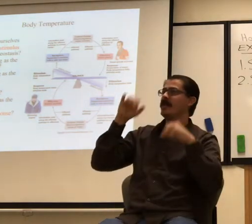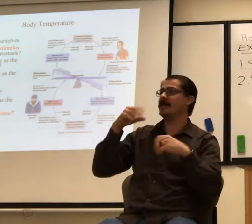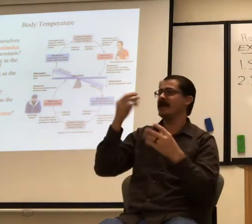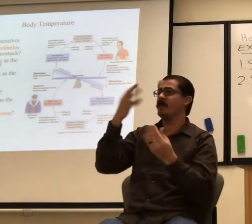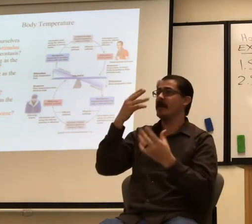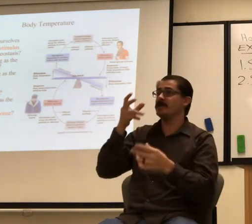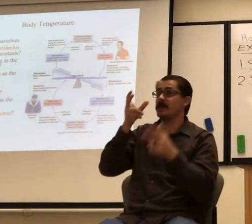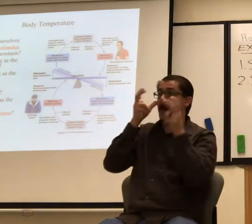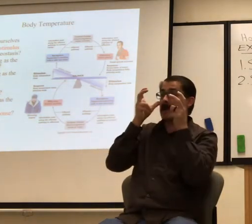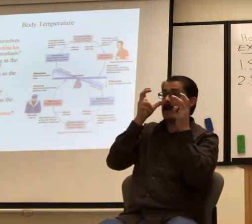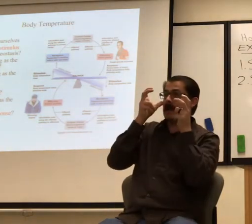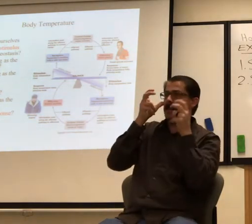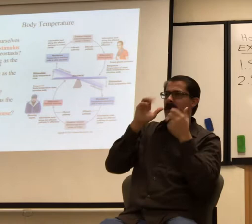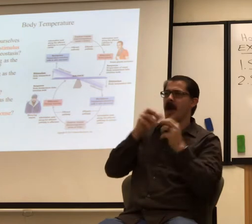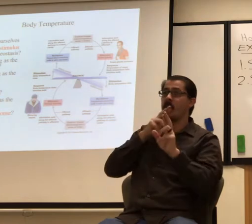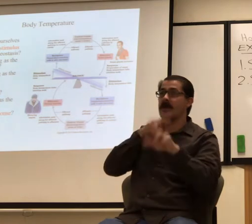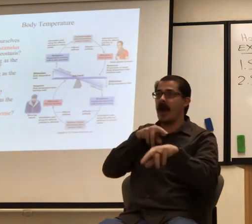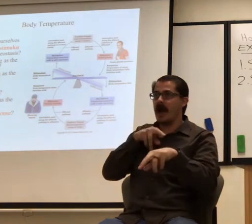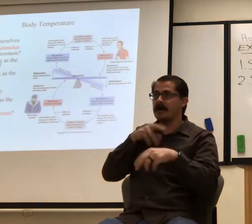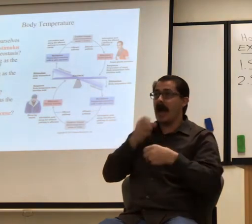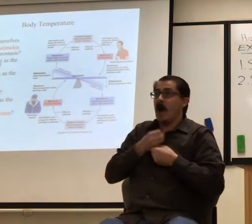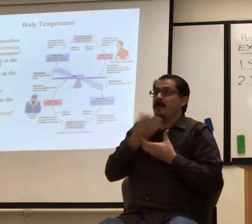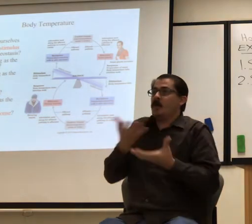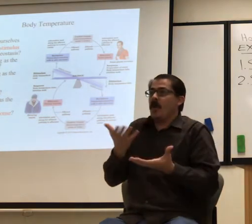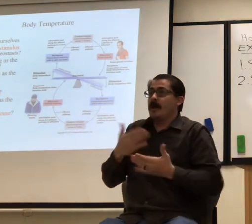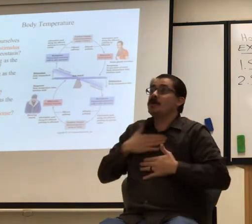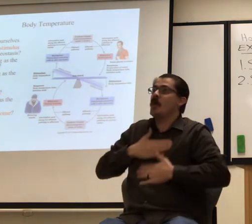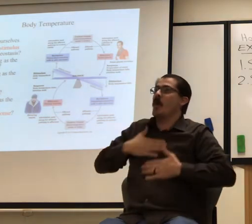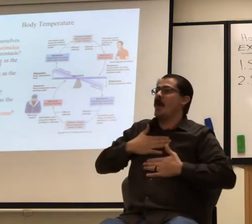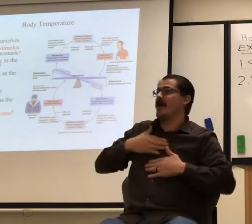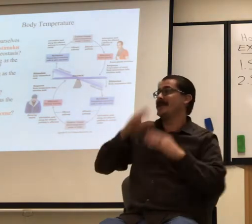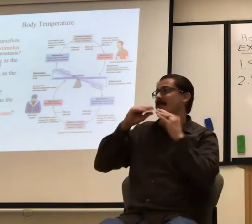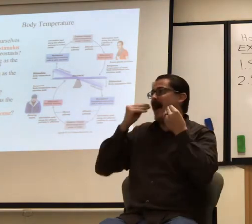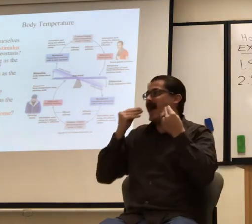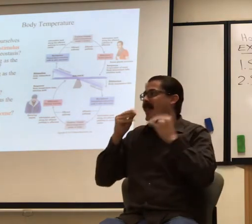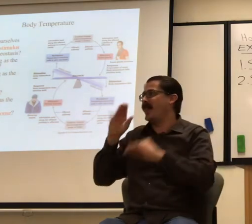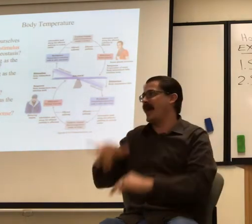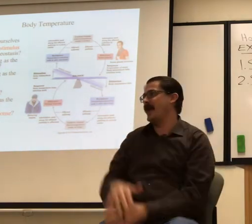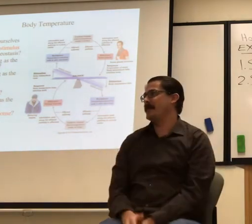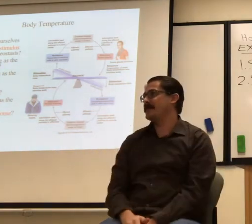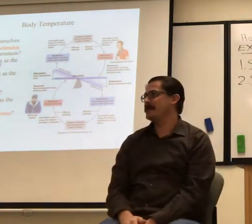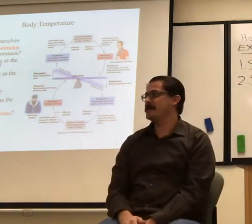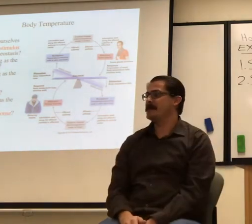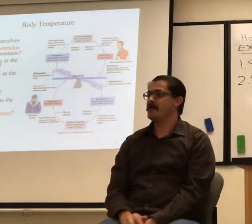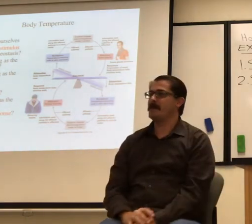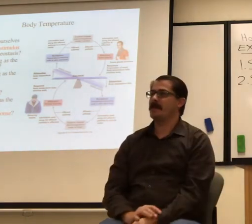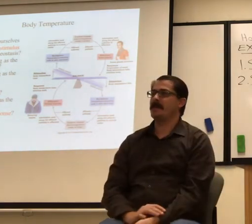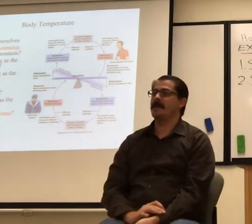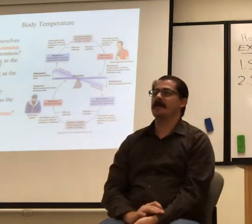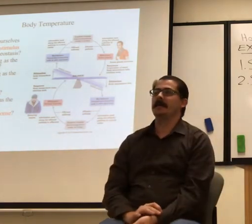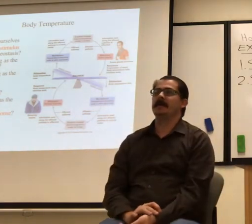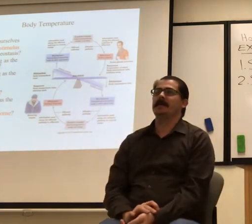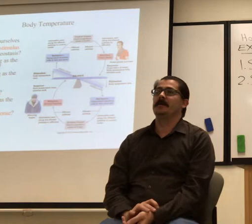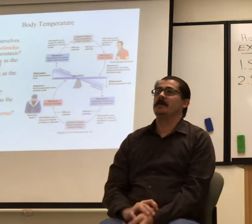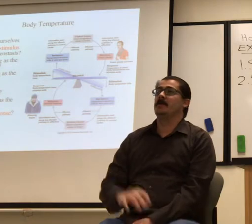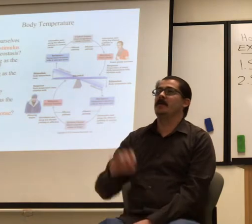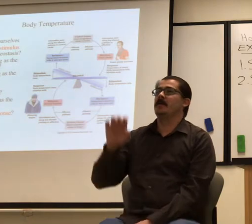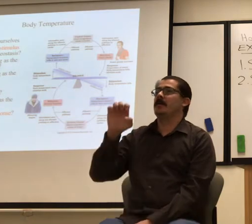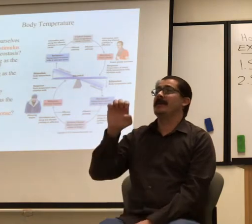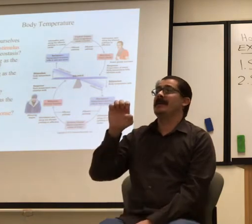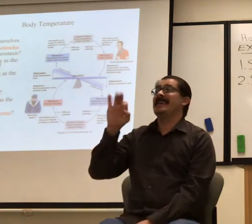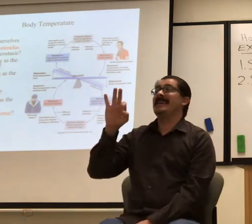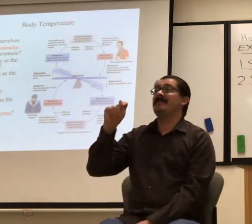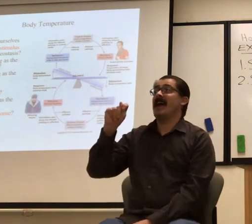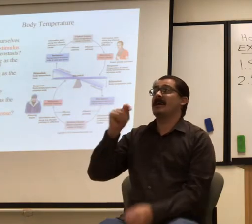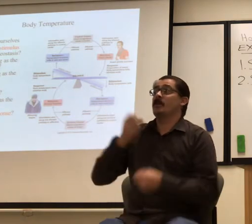information coming in. And how do you react? What comes out of you? Joy, happiness, smiles, okay? So the effect is what comes